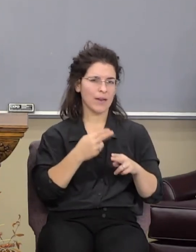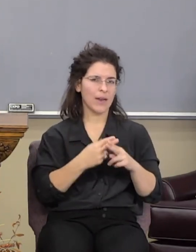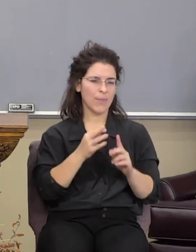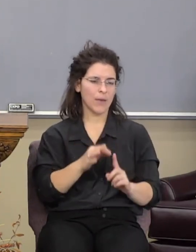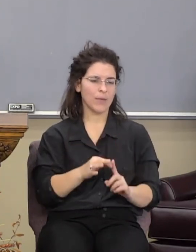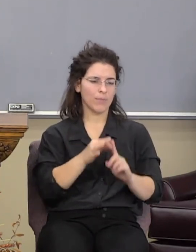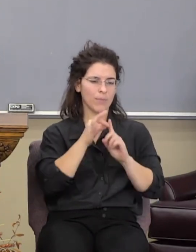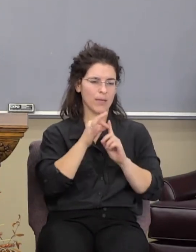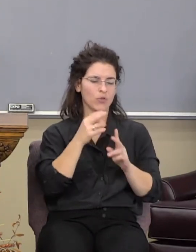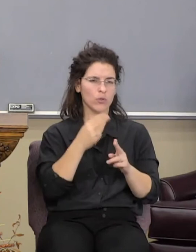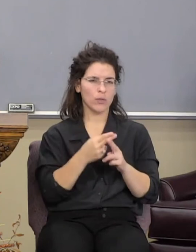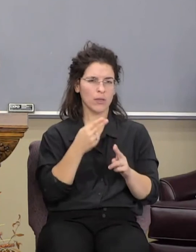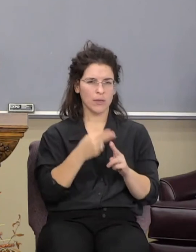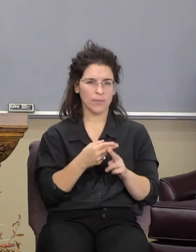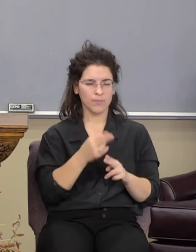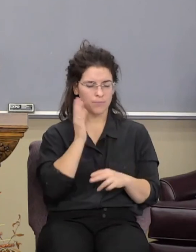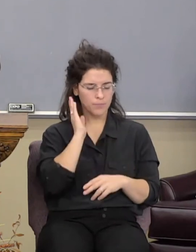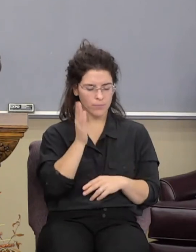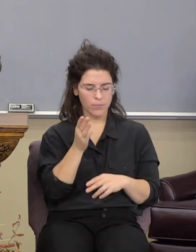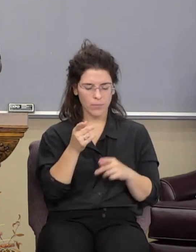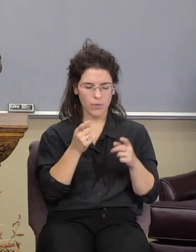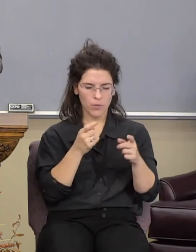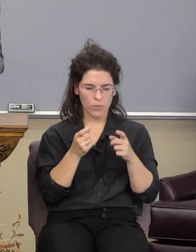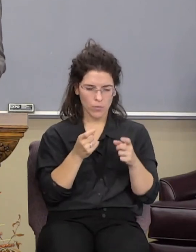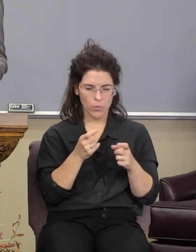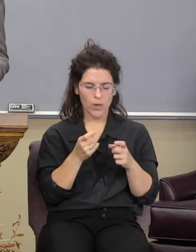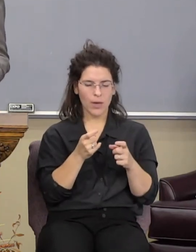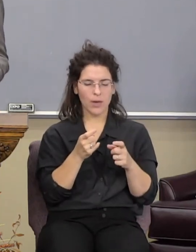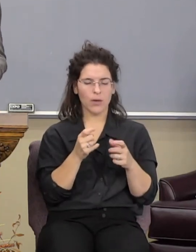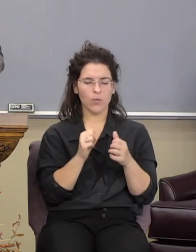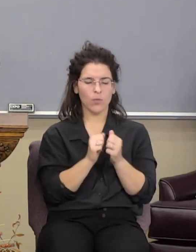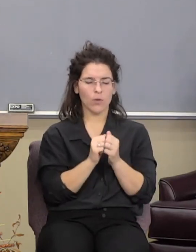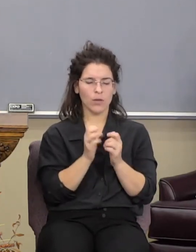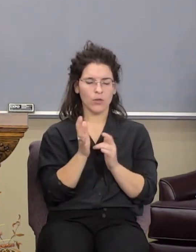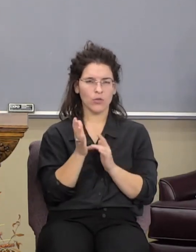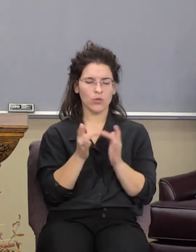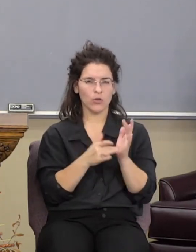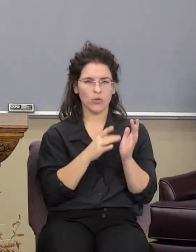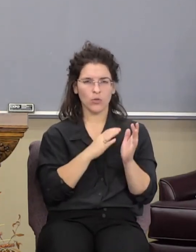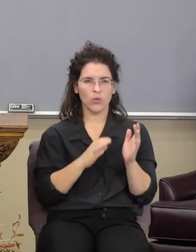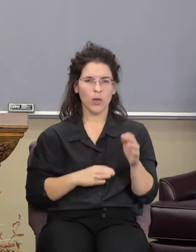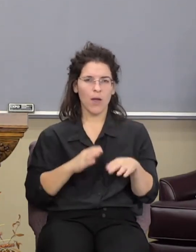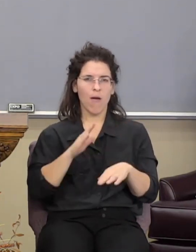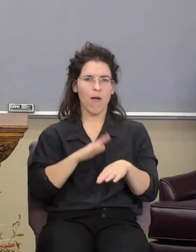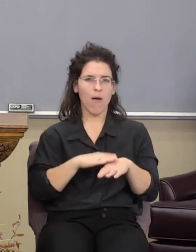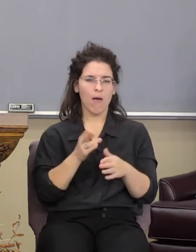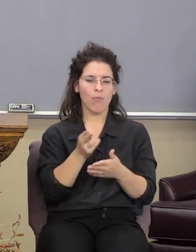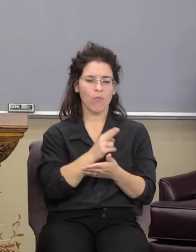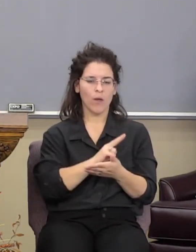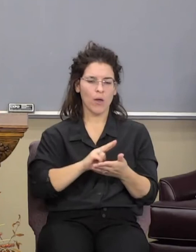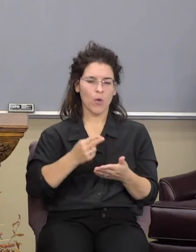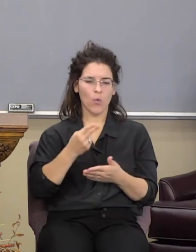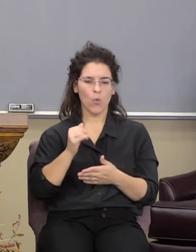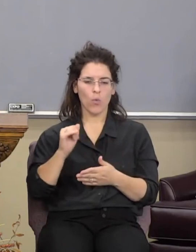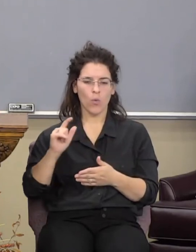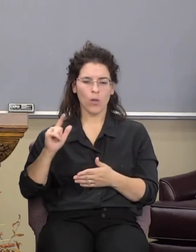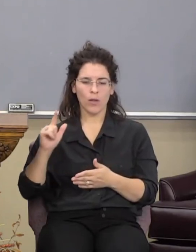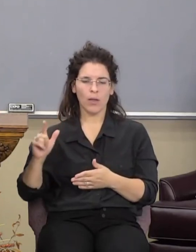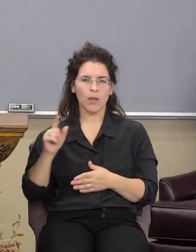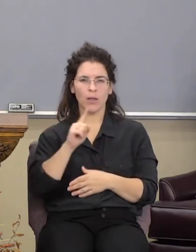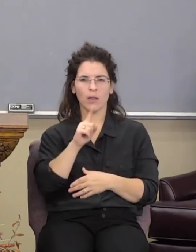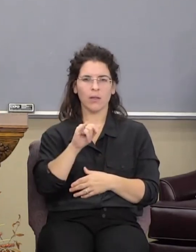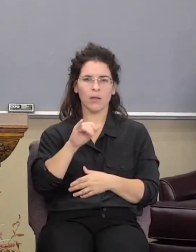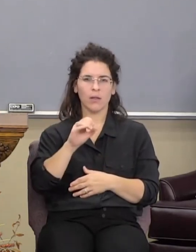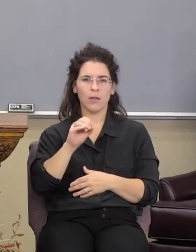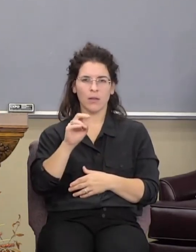name, and they're going to reign and rule with Jesus Christ on that holy hill of Zion.